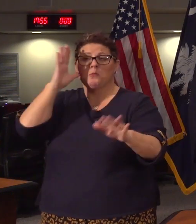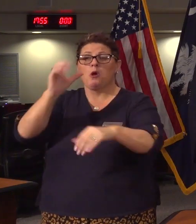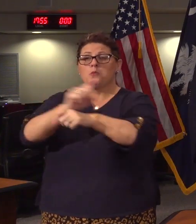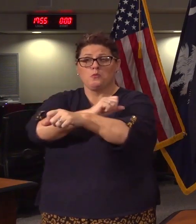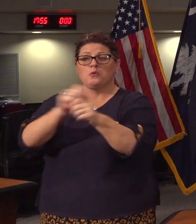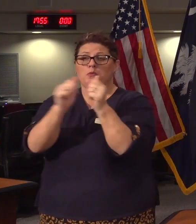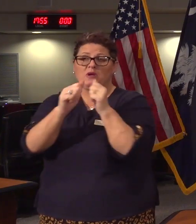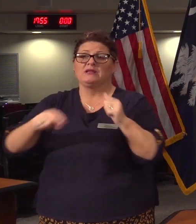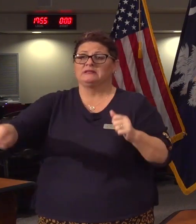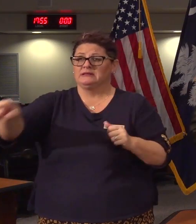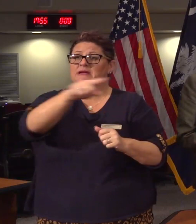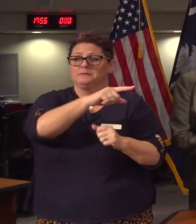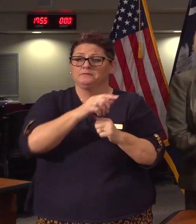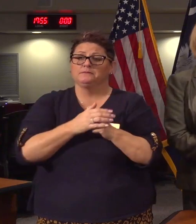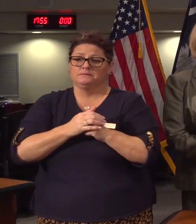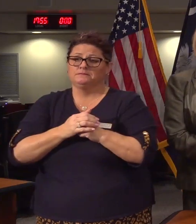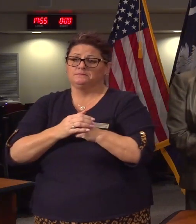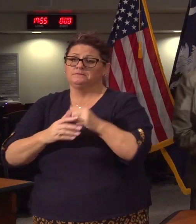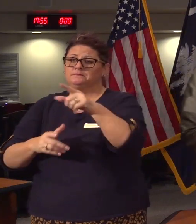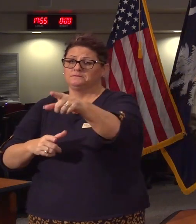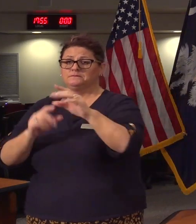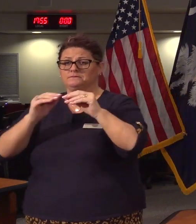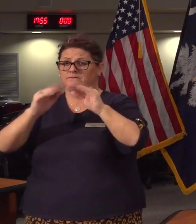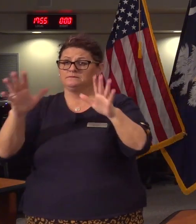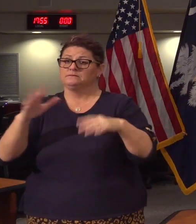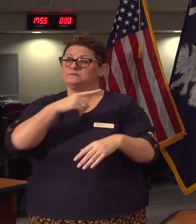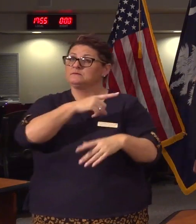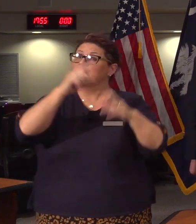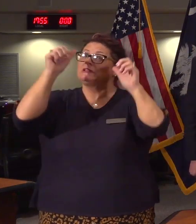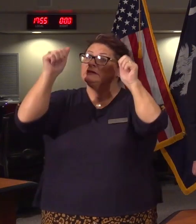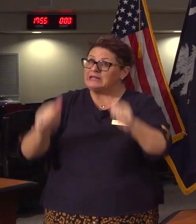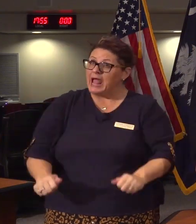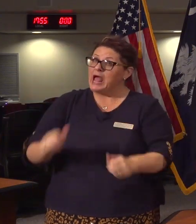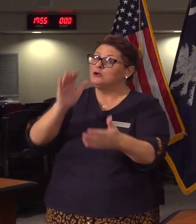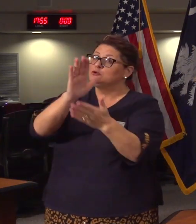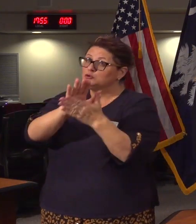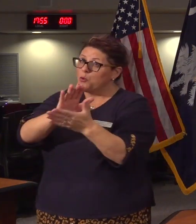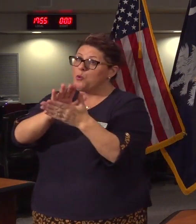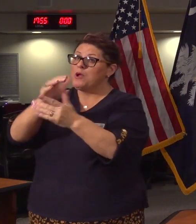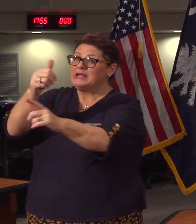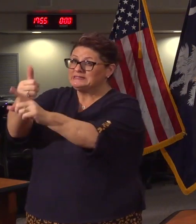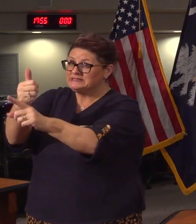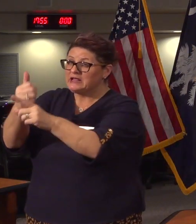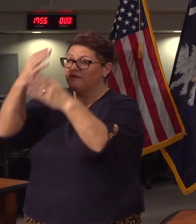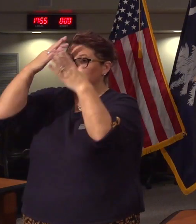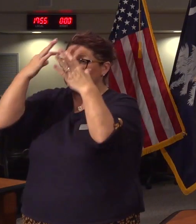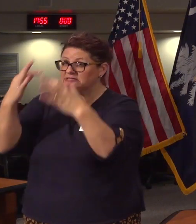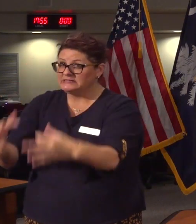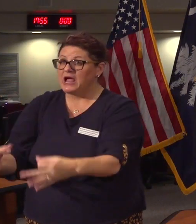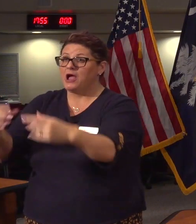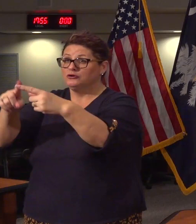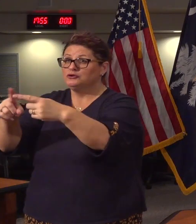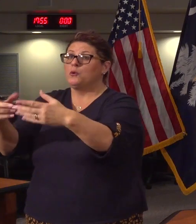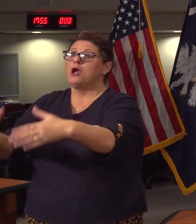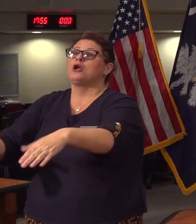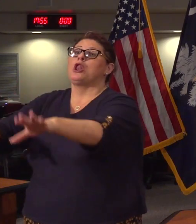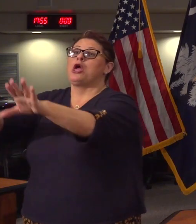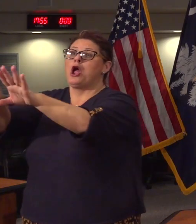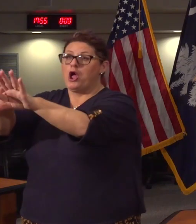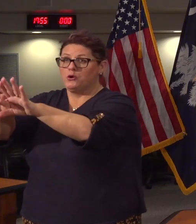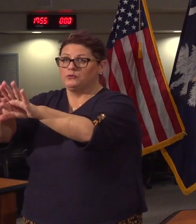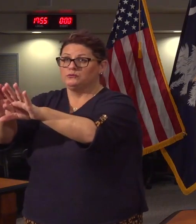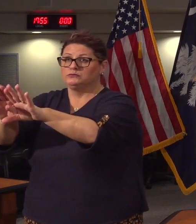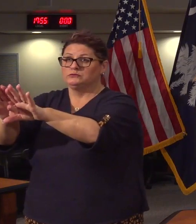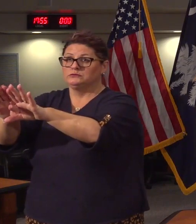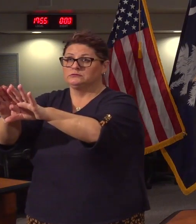appropriately. And just to clarify, could a school district decide to do so even without consulting or